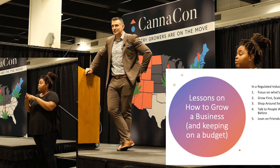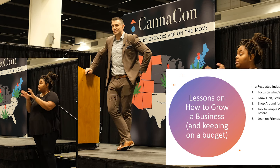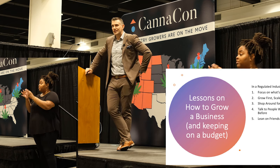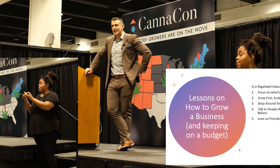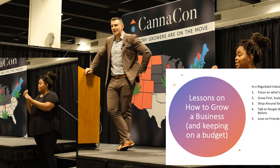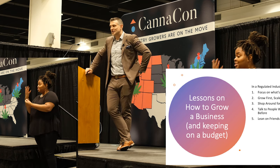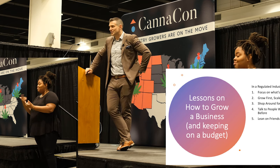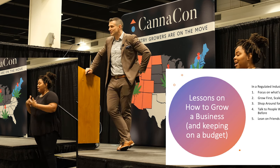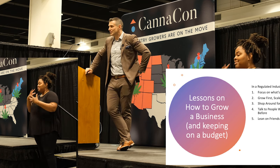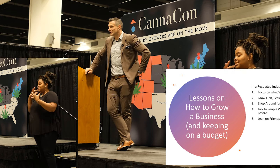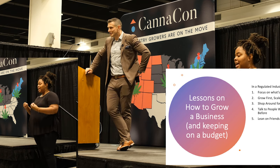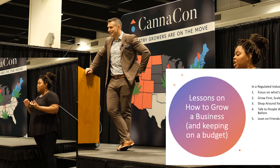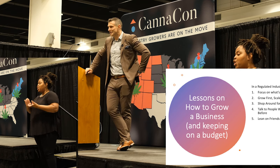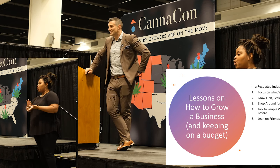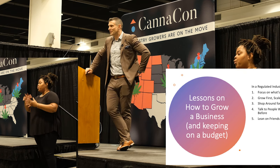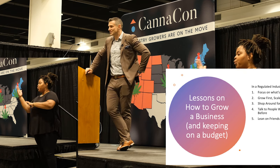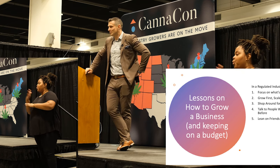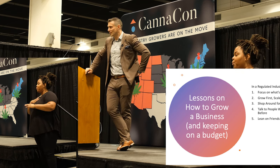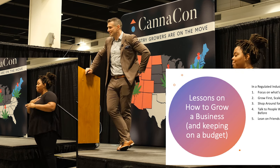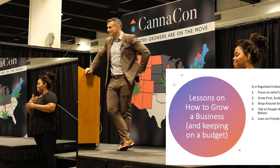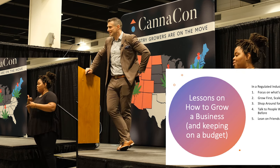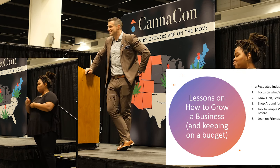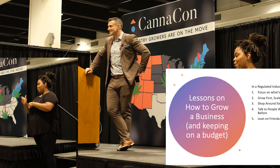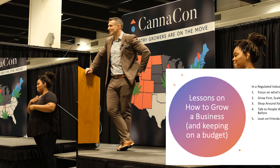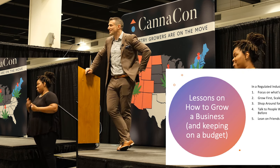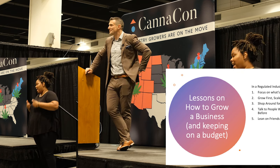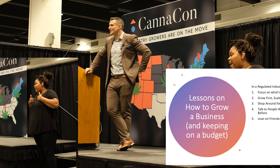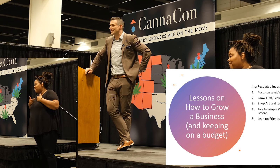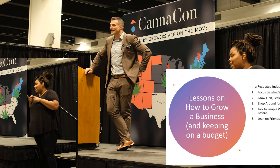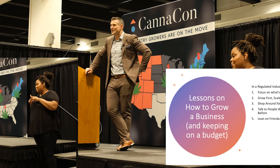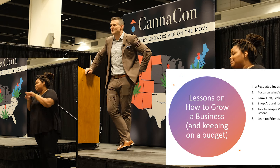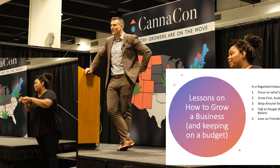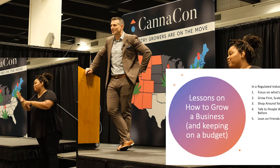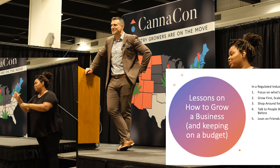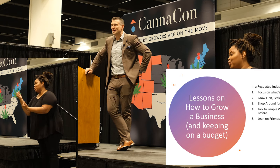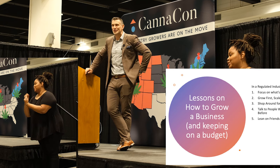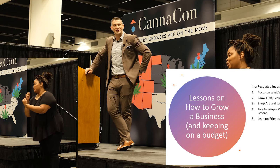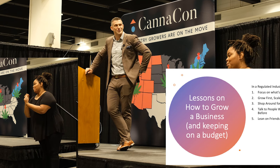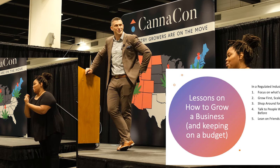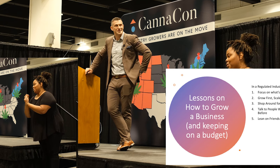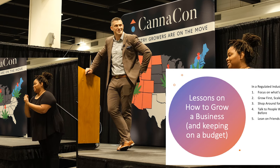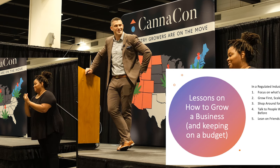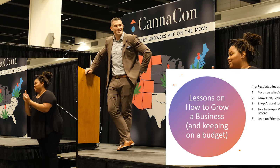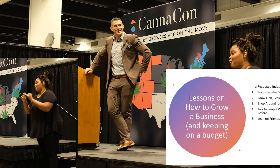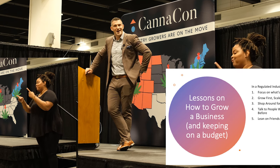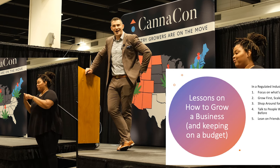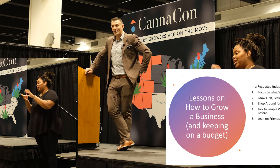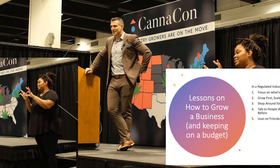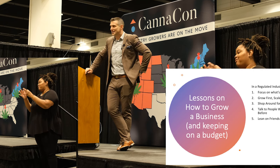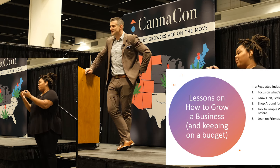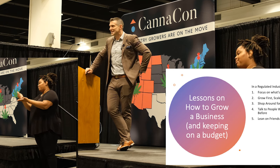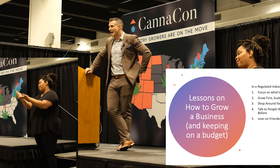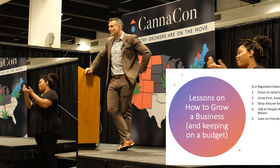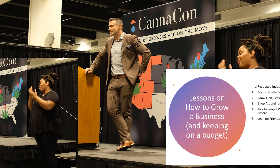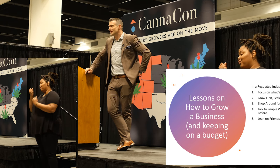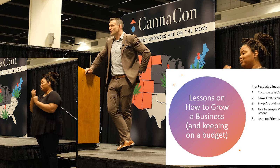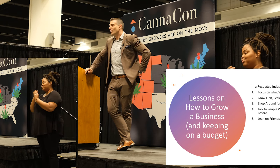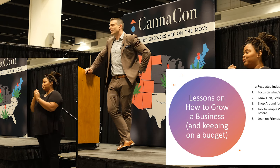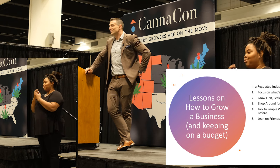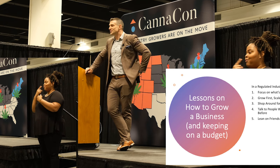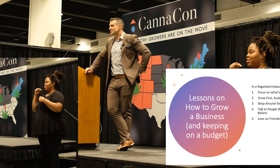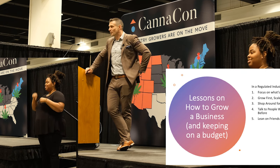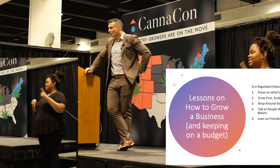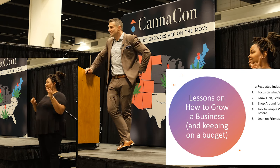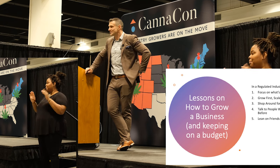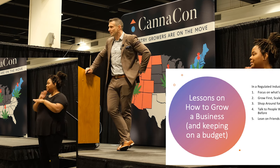ruin your life and make sure that you lean on them for support, because they're going to be very, very important to help you get through this. When it comes to capital